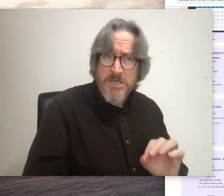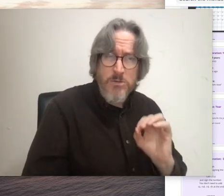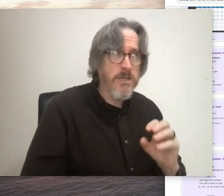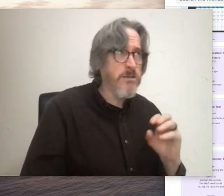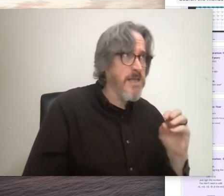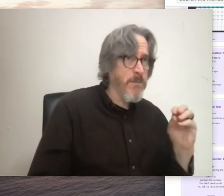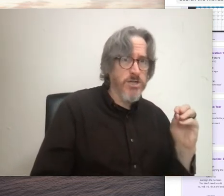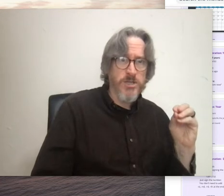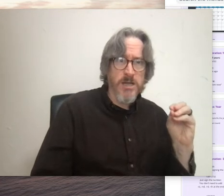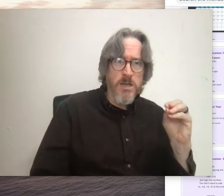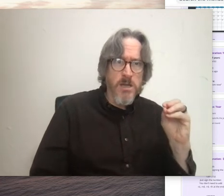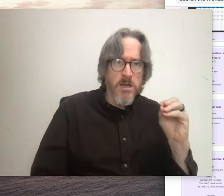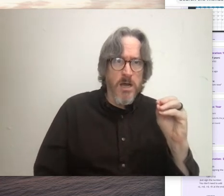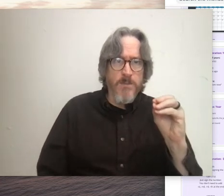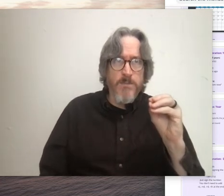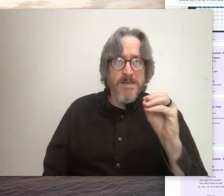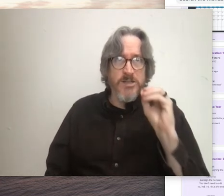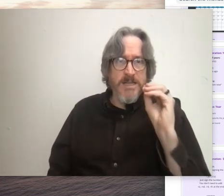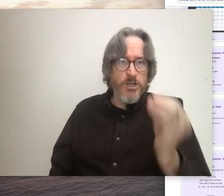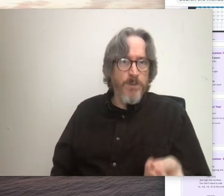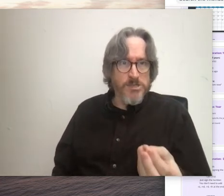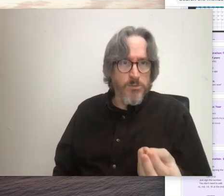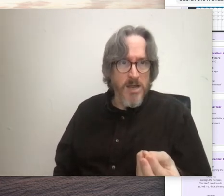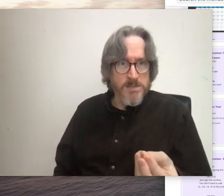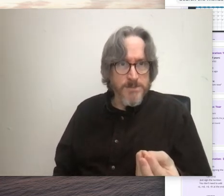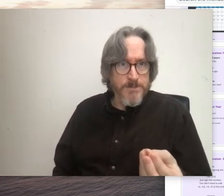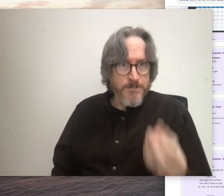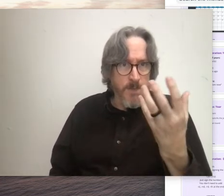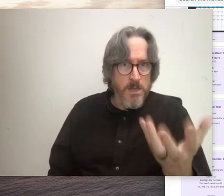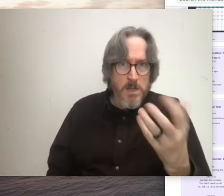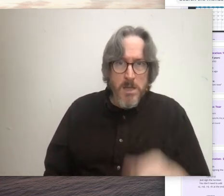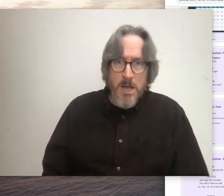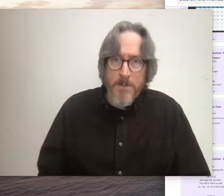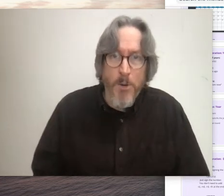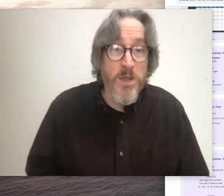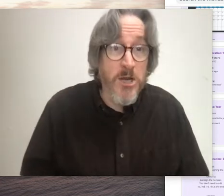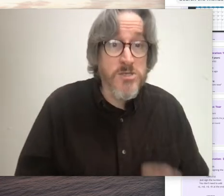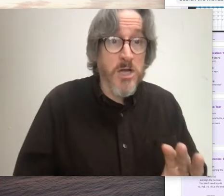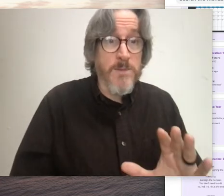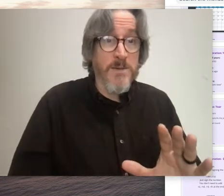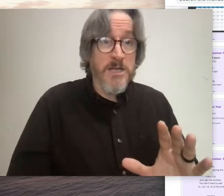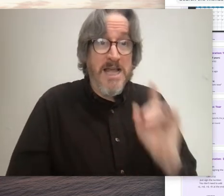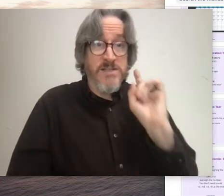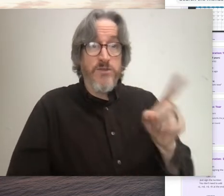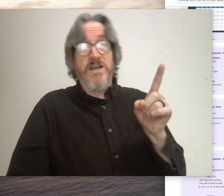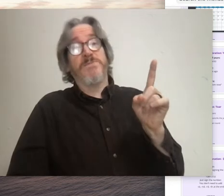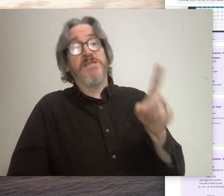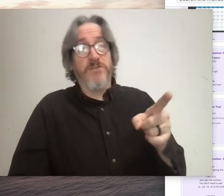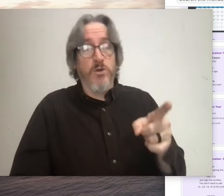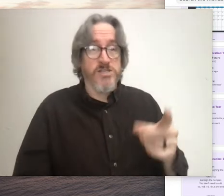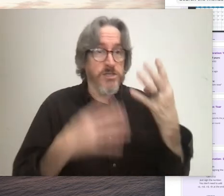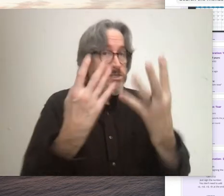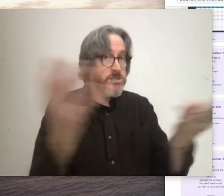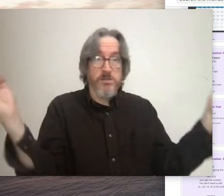I don't think there's that much that is going to take you by surprise. But we can also talk about it in class. If you've got